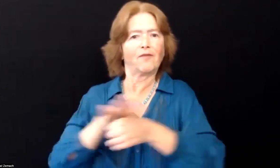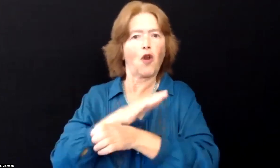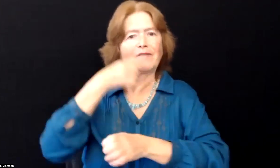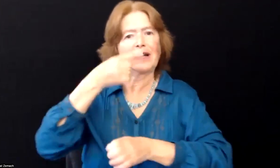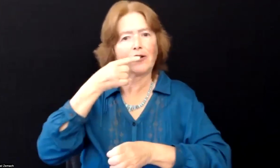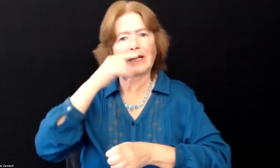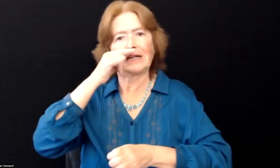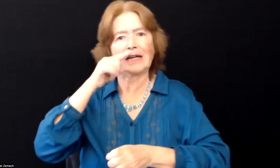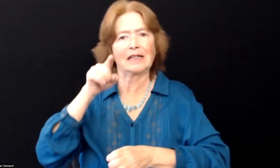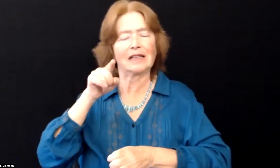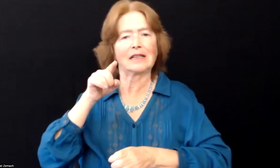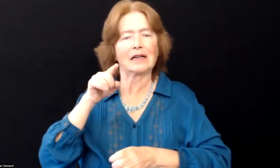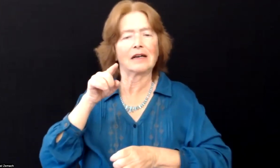ability,